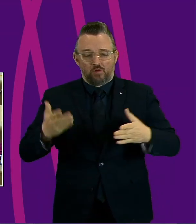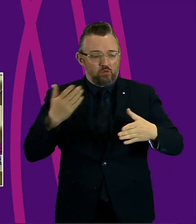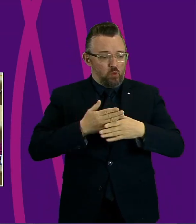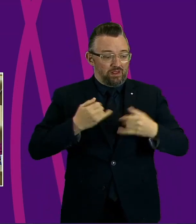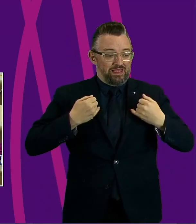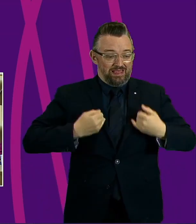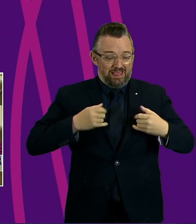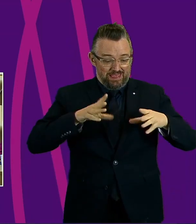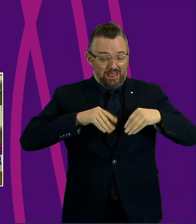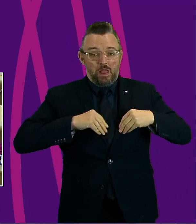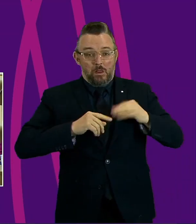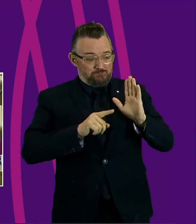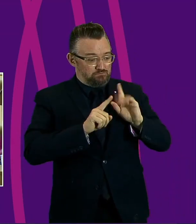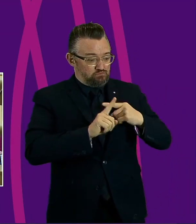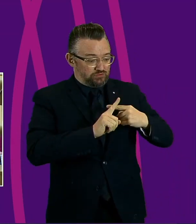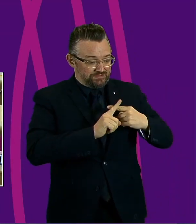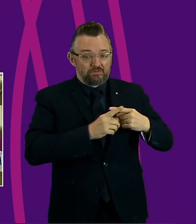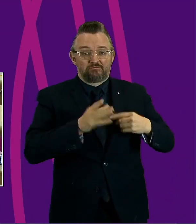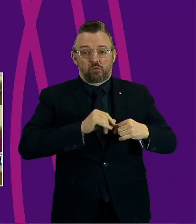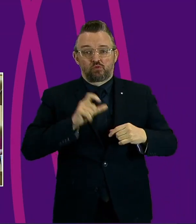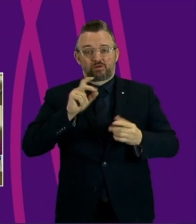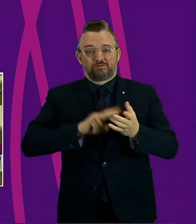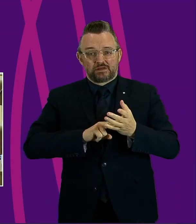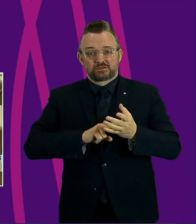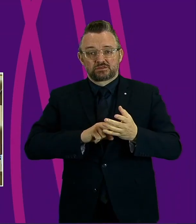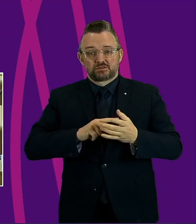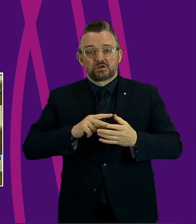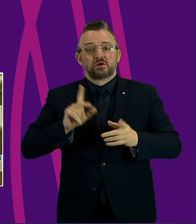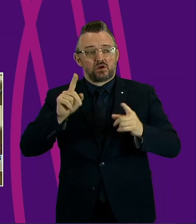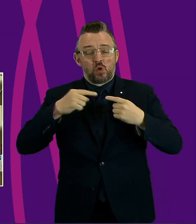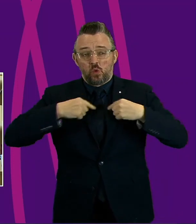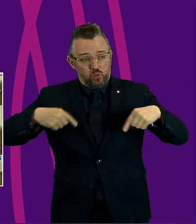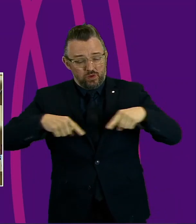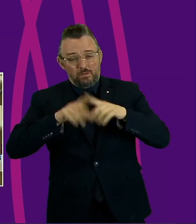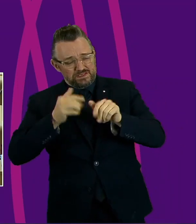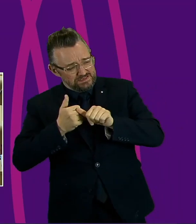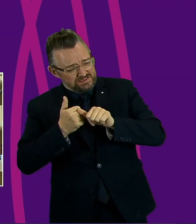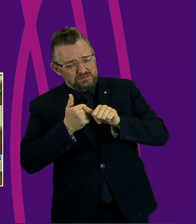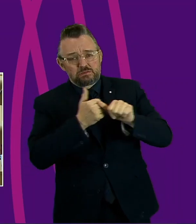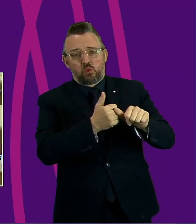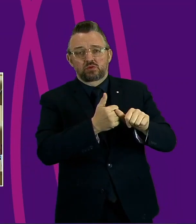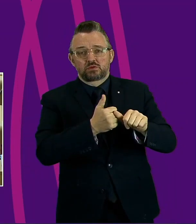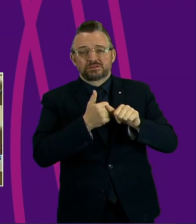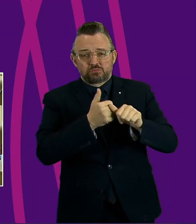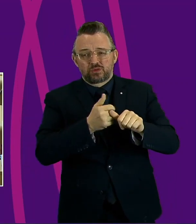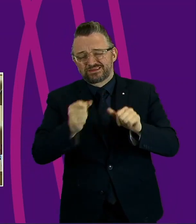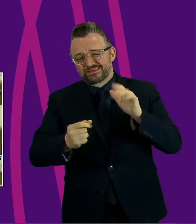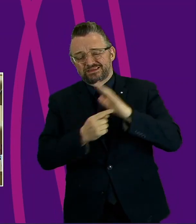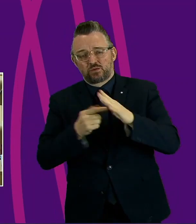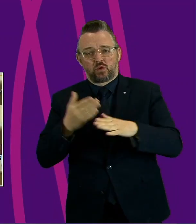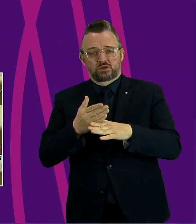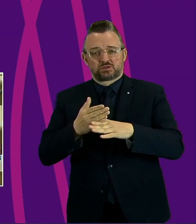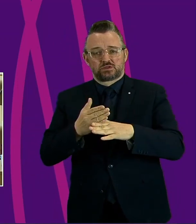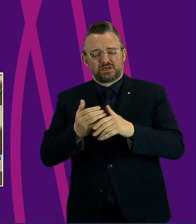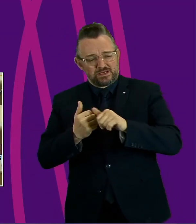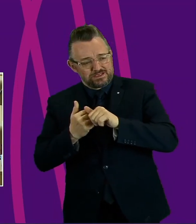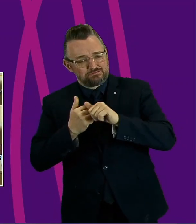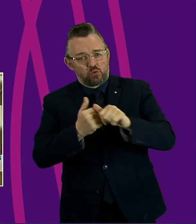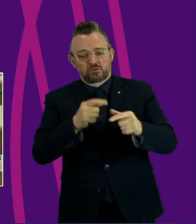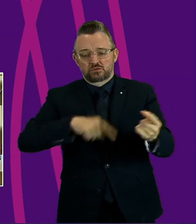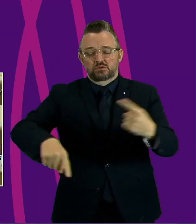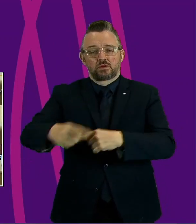testing positive." We need to be on their side, on the side of these key workers, and so on the side of the vulnerable